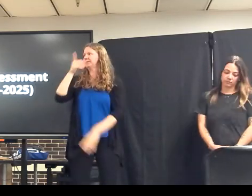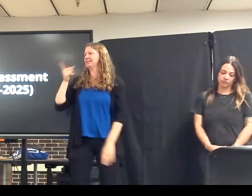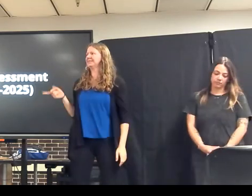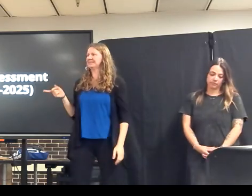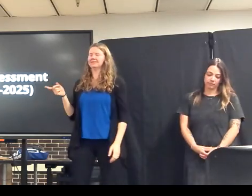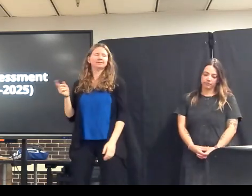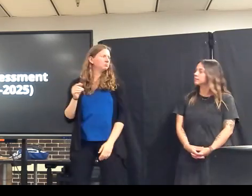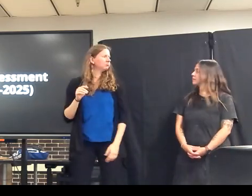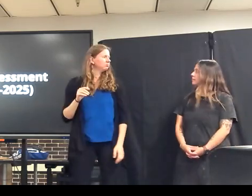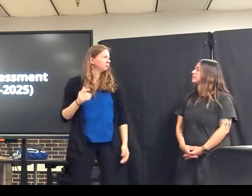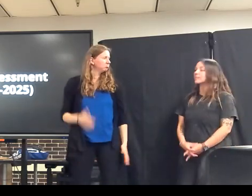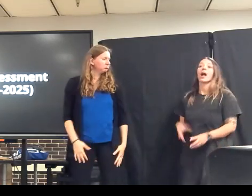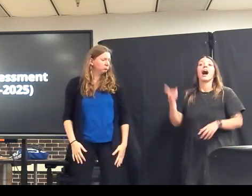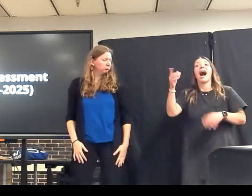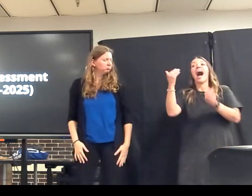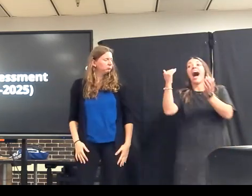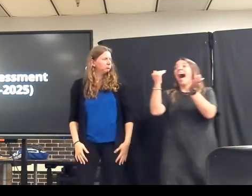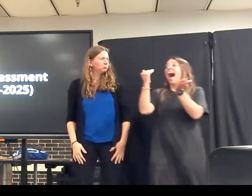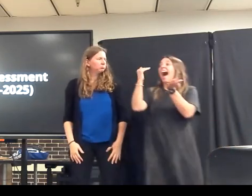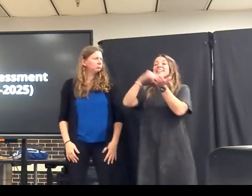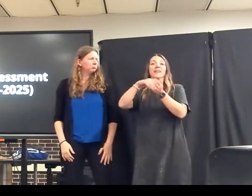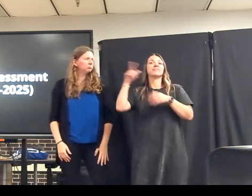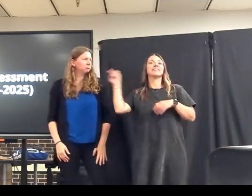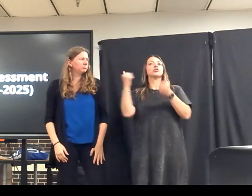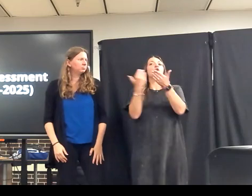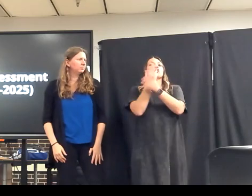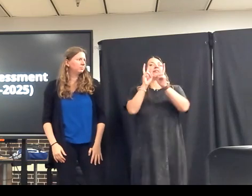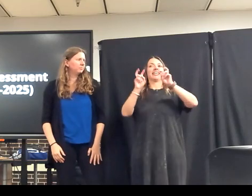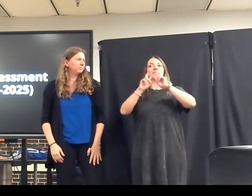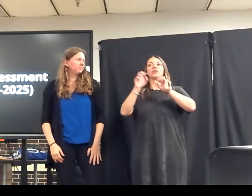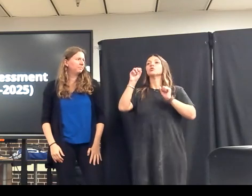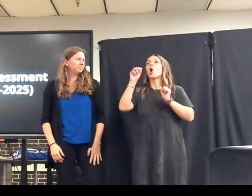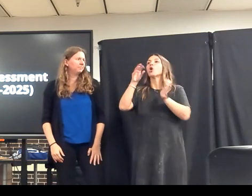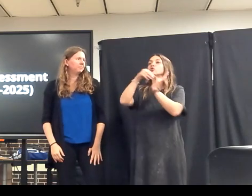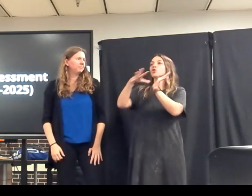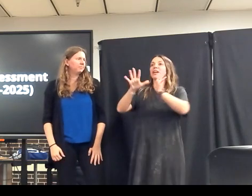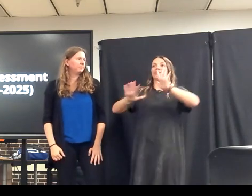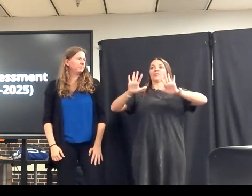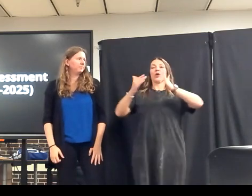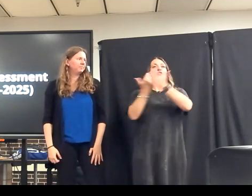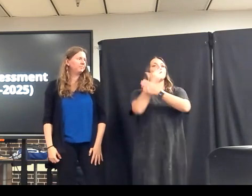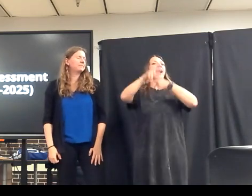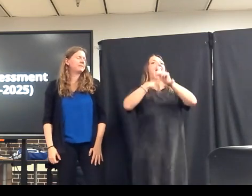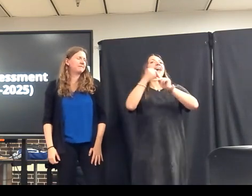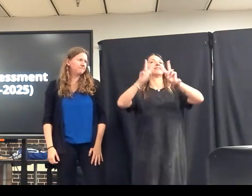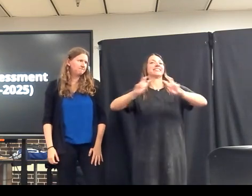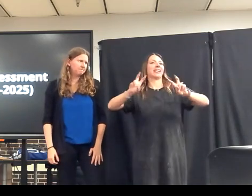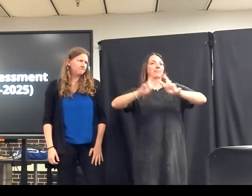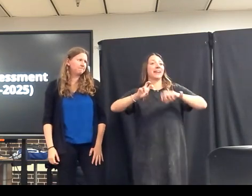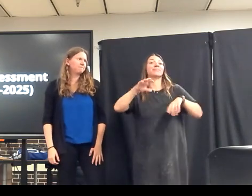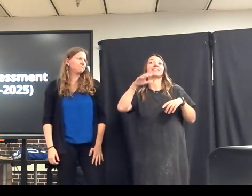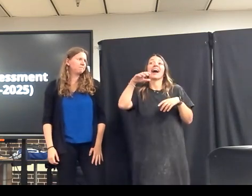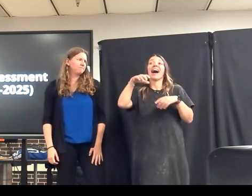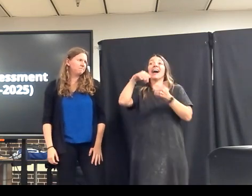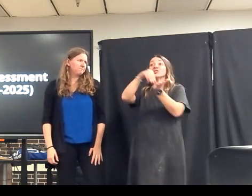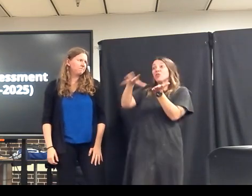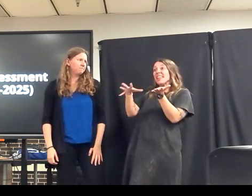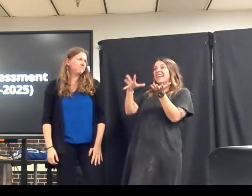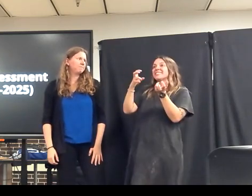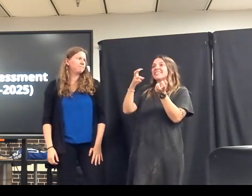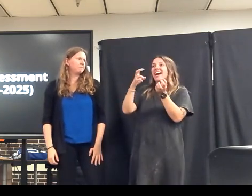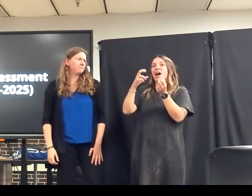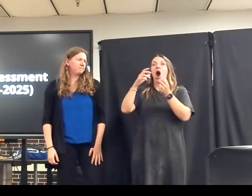schools have partnered together to develop this assessment. And again, this is a new assessment. So the students are getting